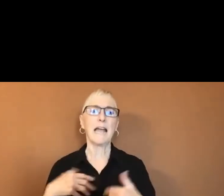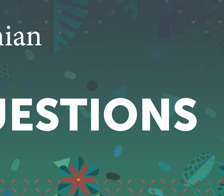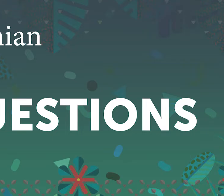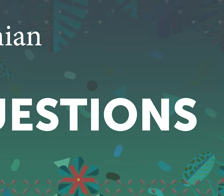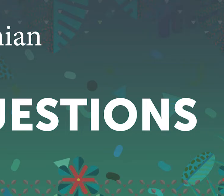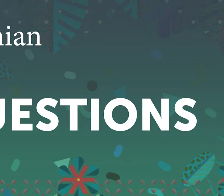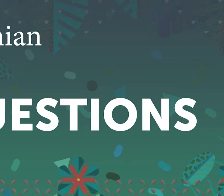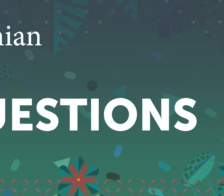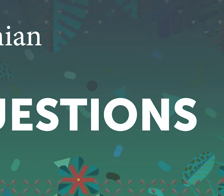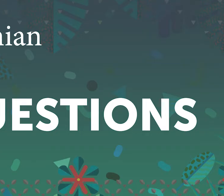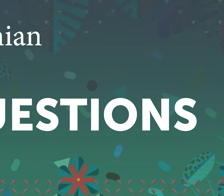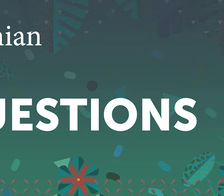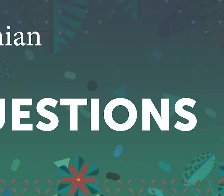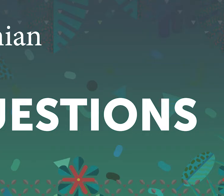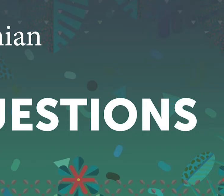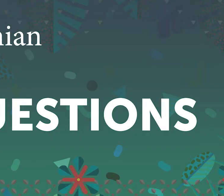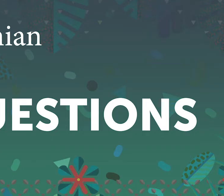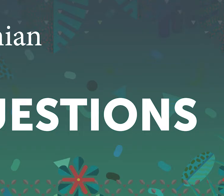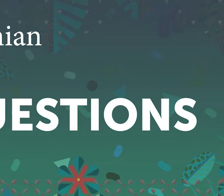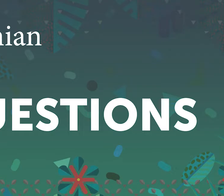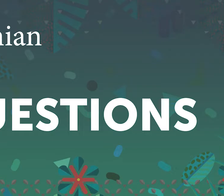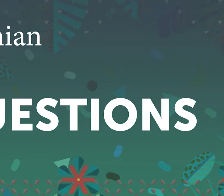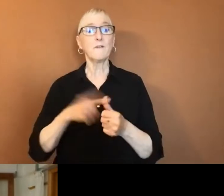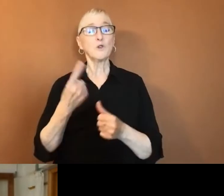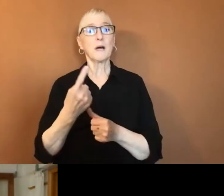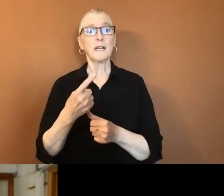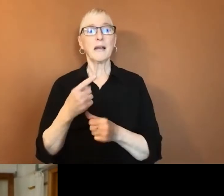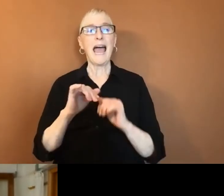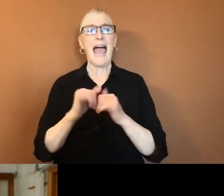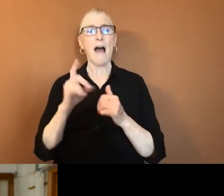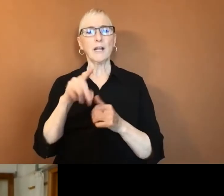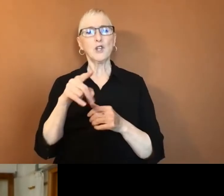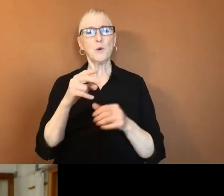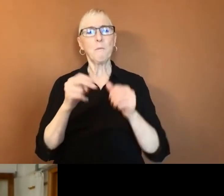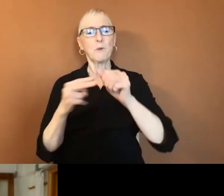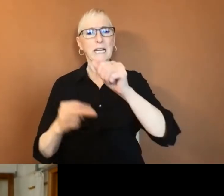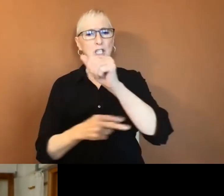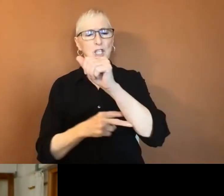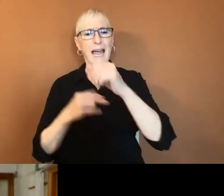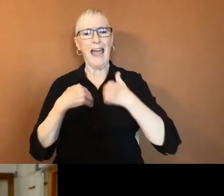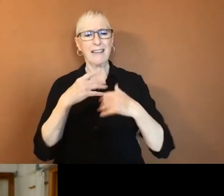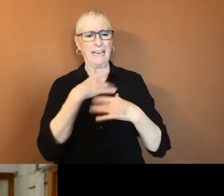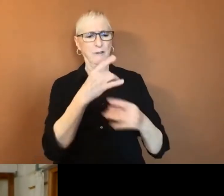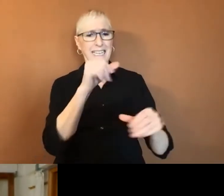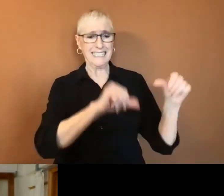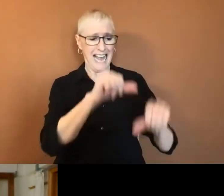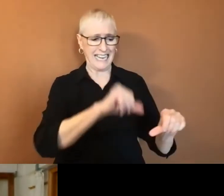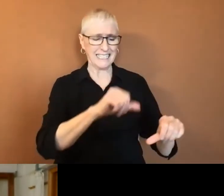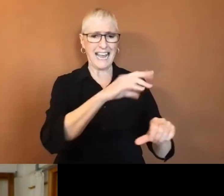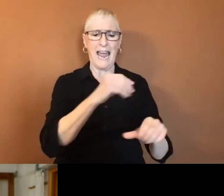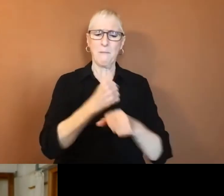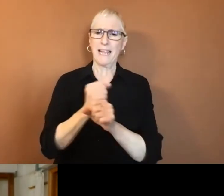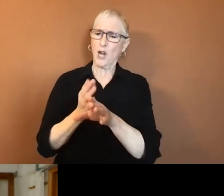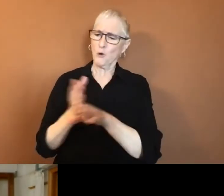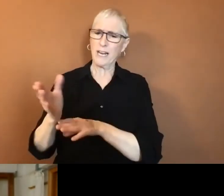checking it out. But now we have this opportunity to chat with her. How did you bridge having an interest in science and then making a